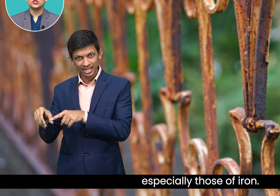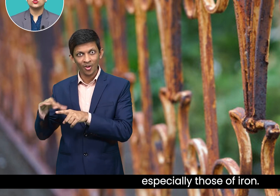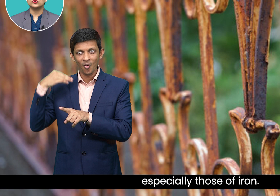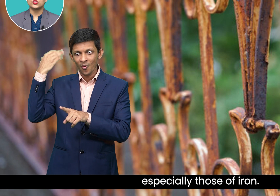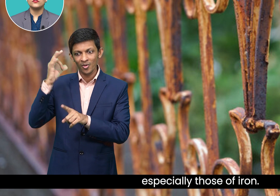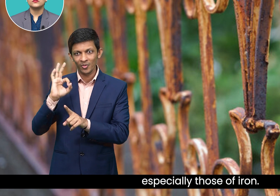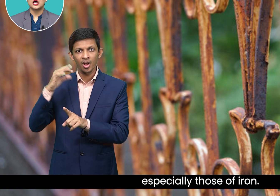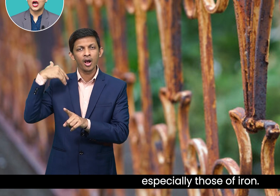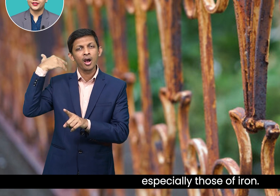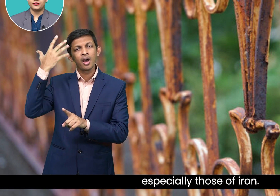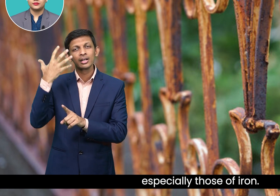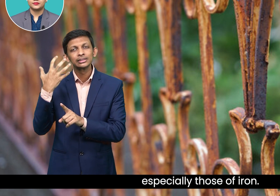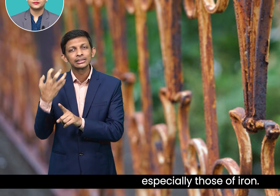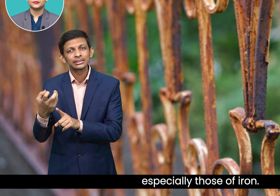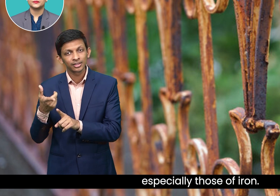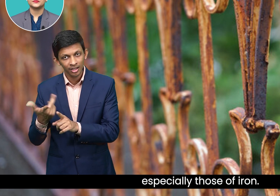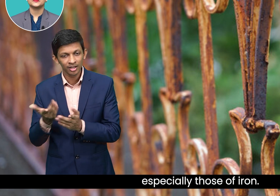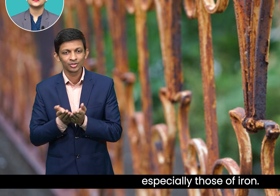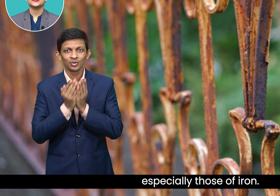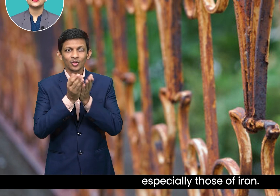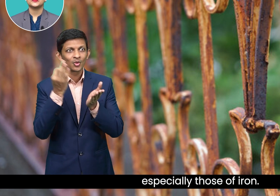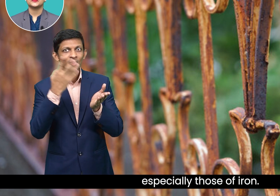especially those of iron.